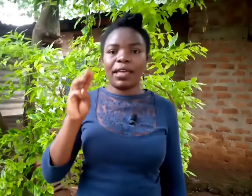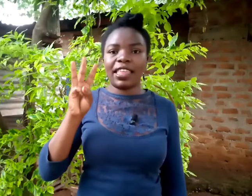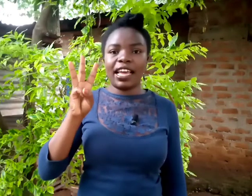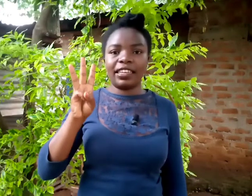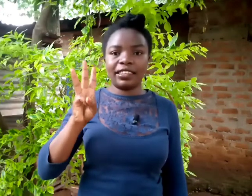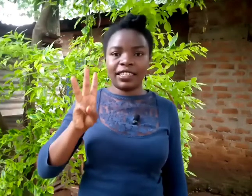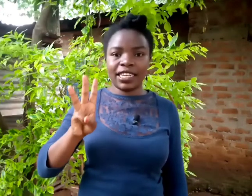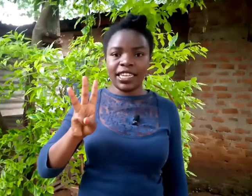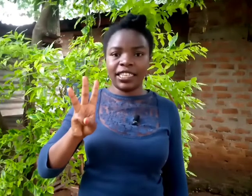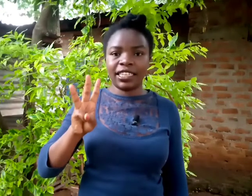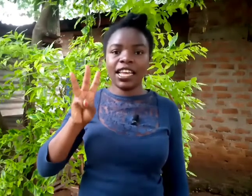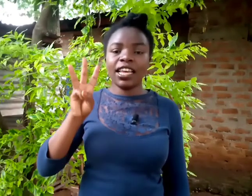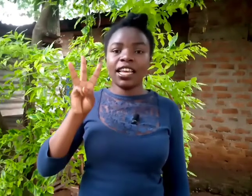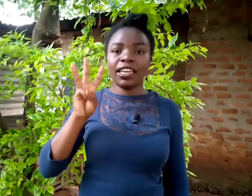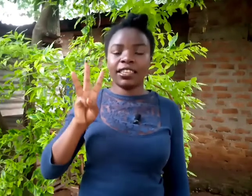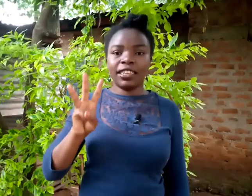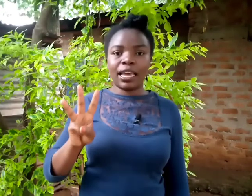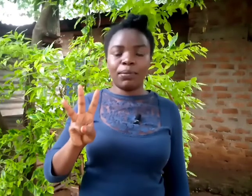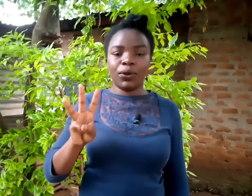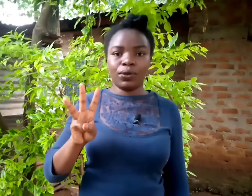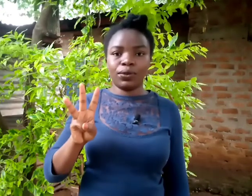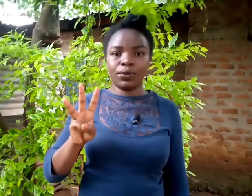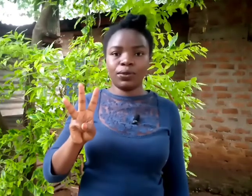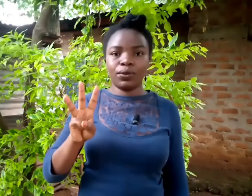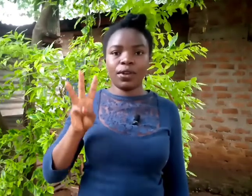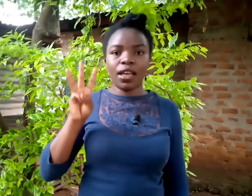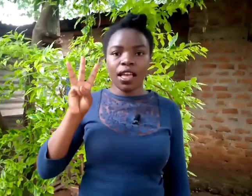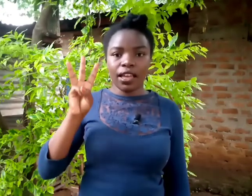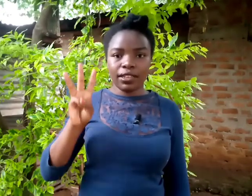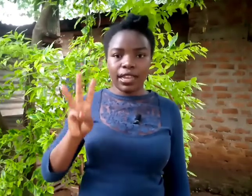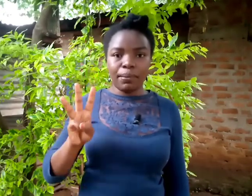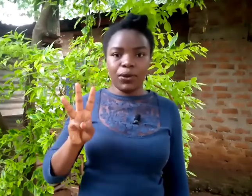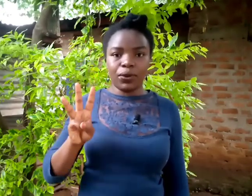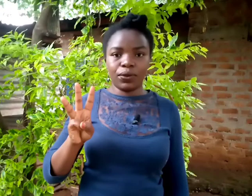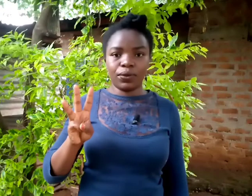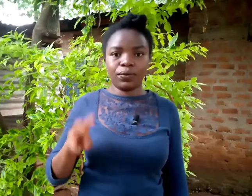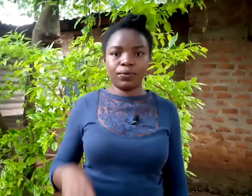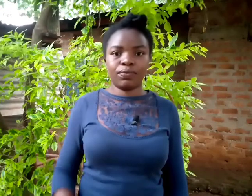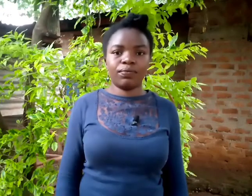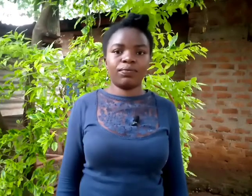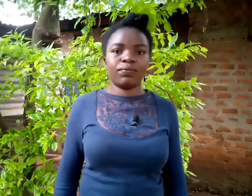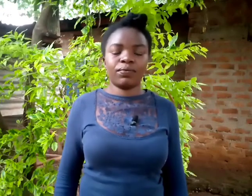are straight. W, W.